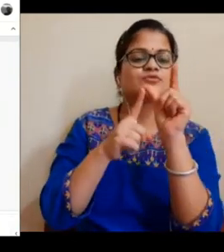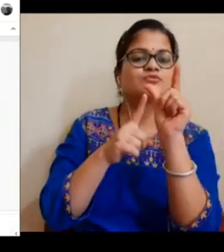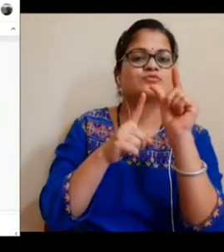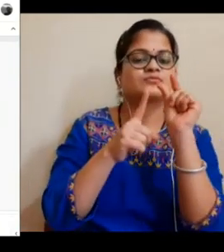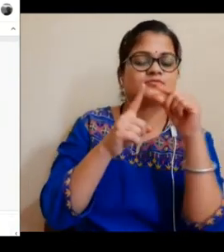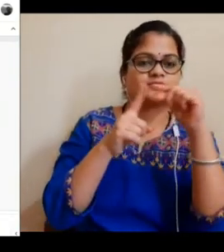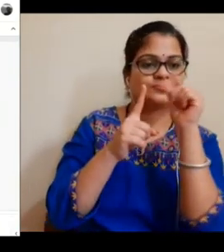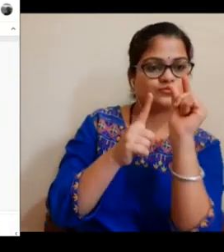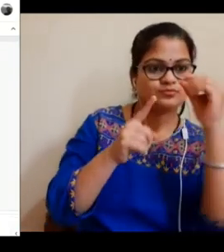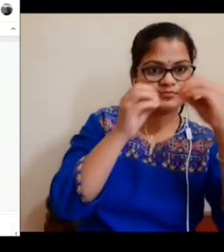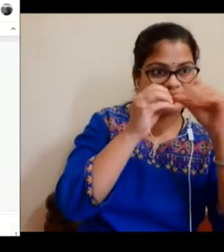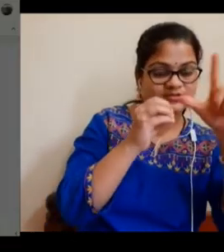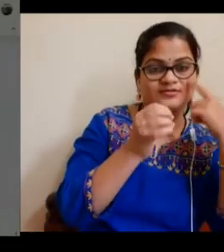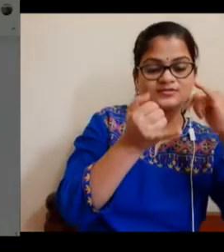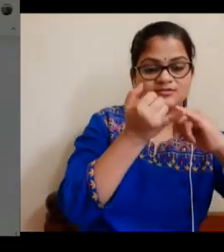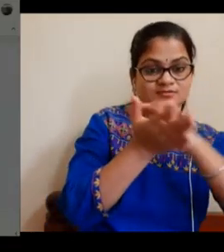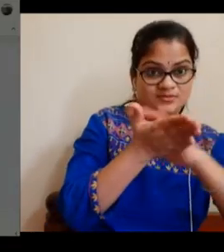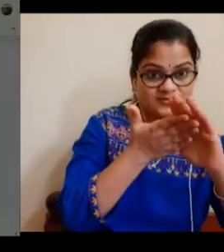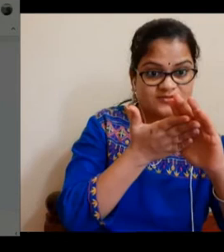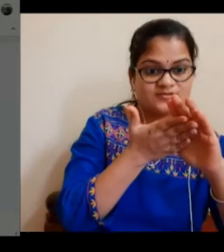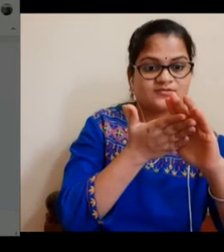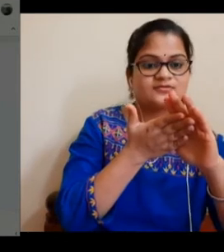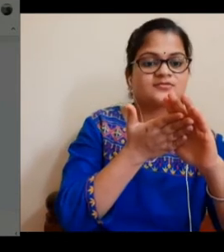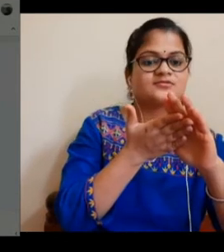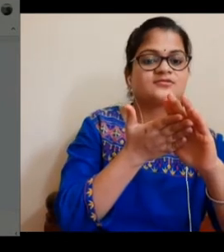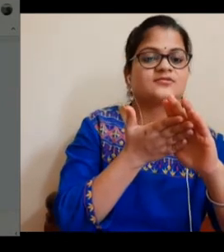Web. So you click that.